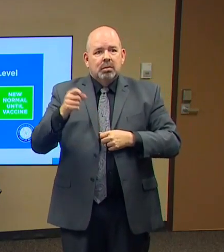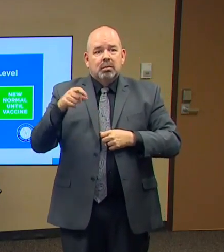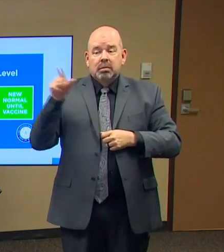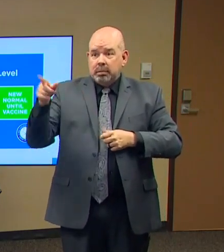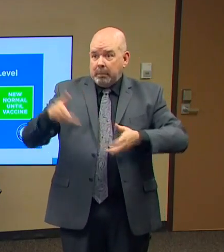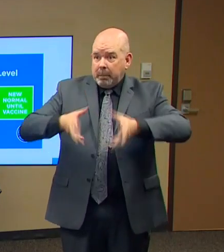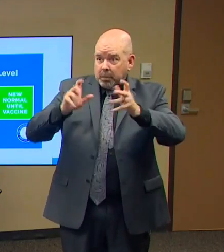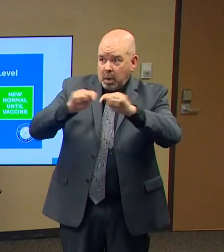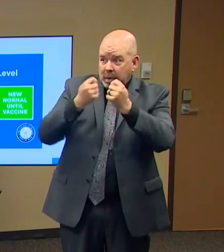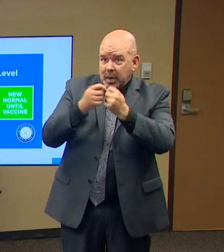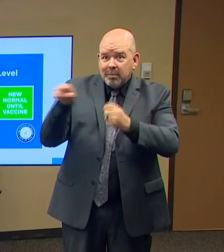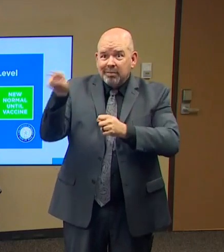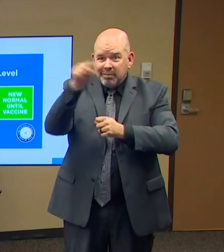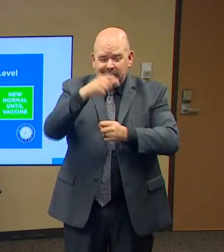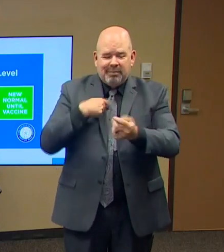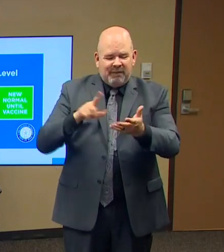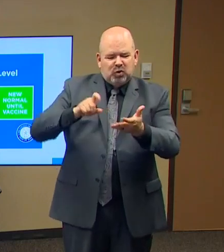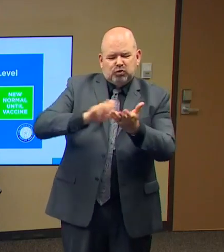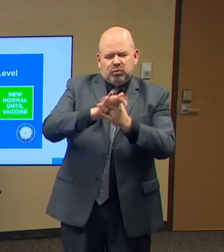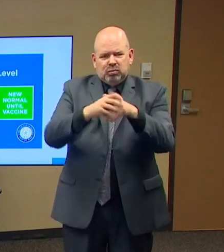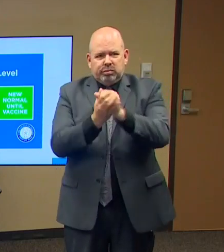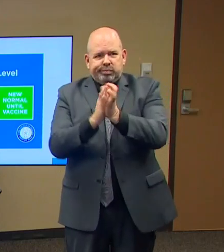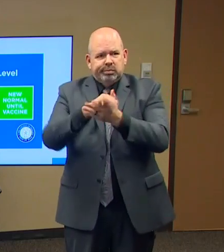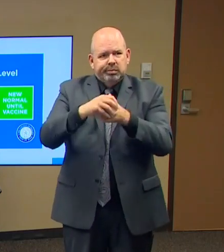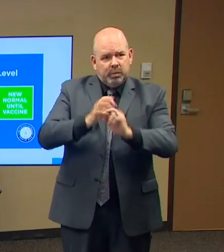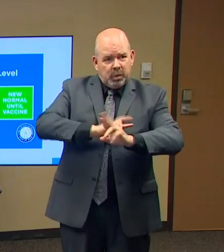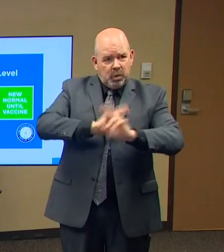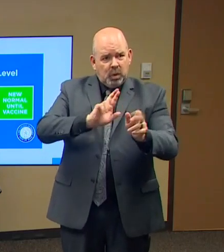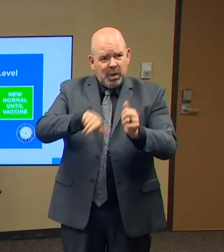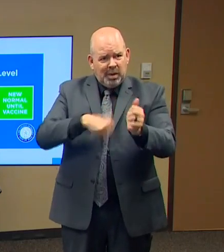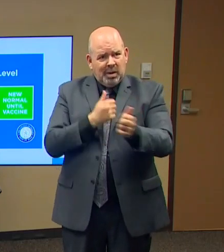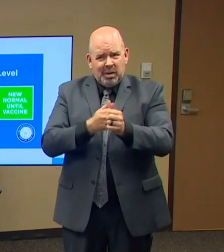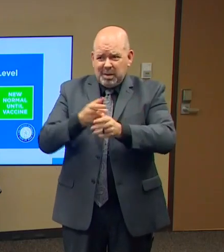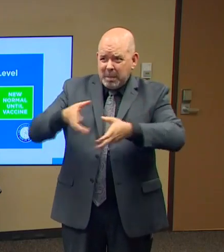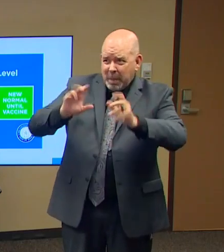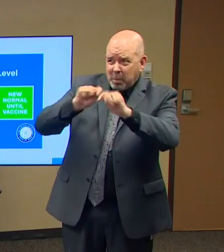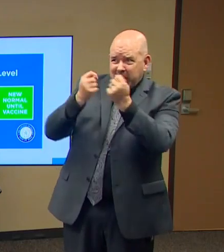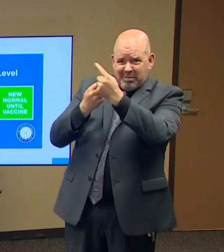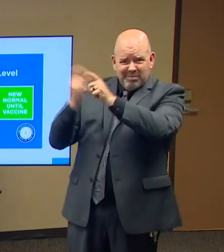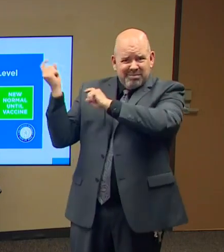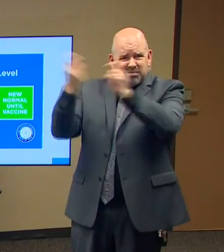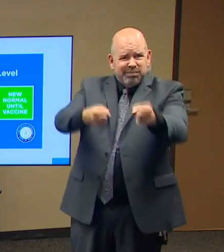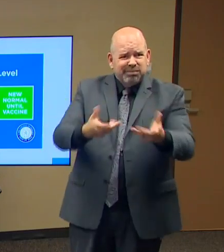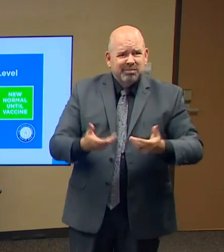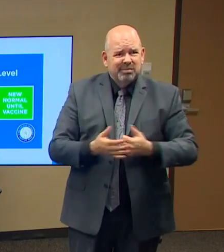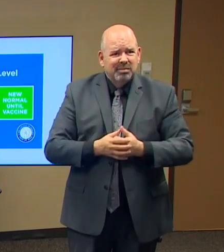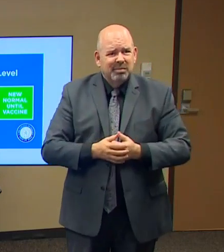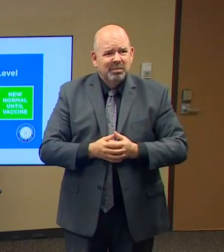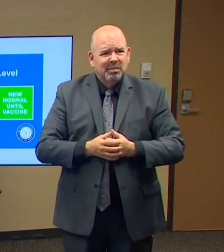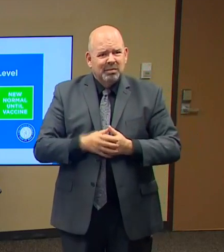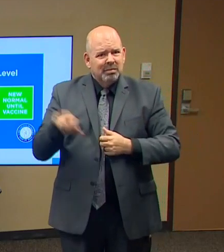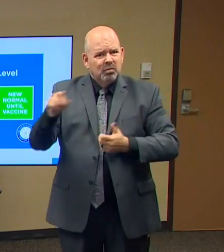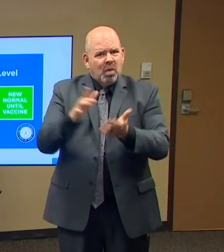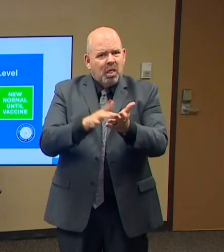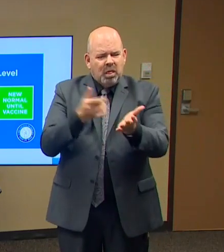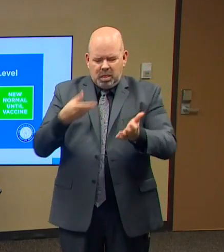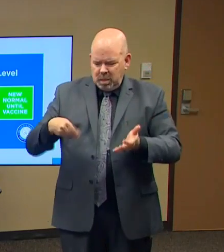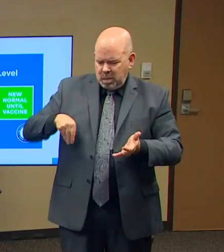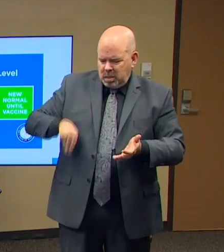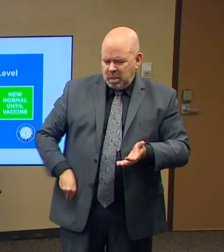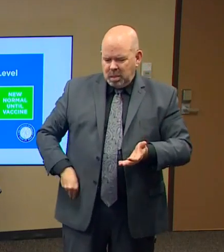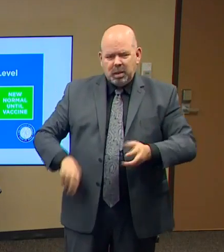and masks and things. I mean, that's what we know will help prevent that. We'll continue to monitor the data that we